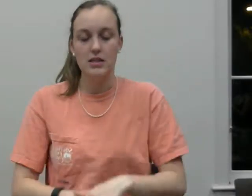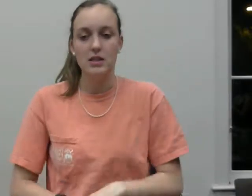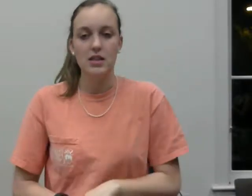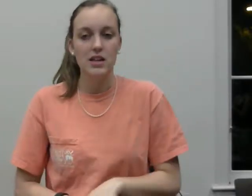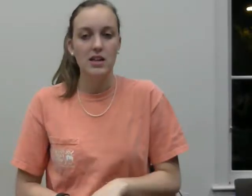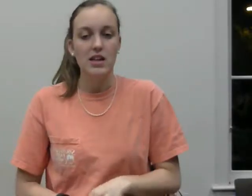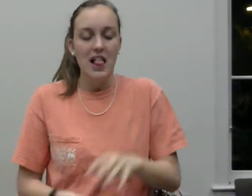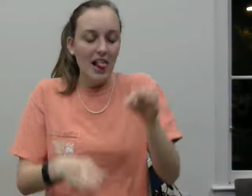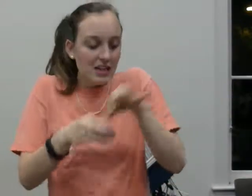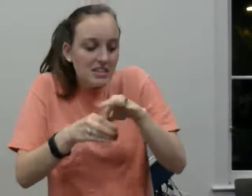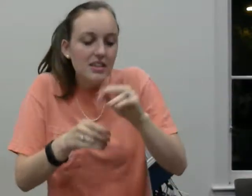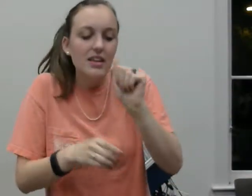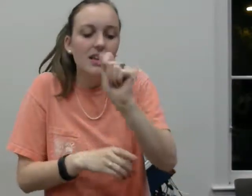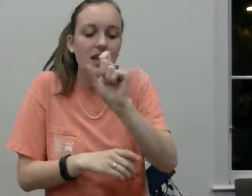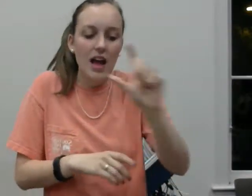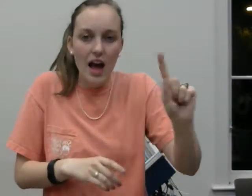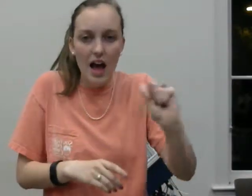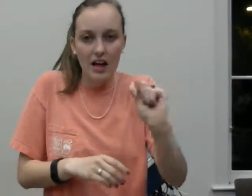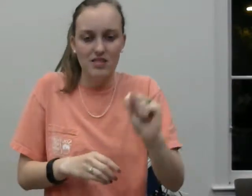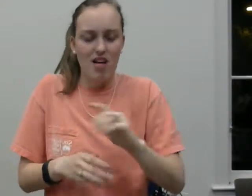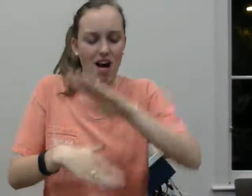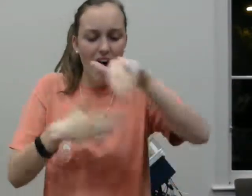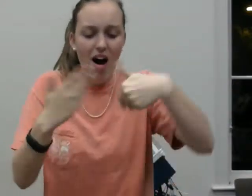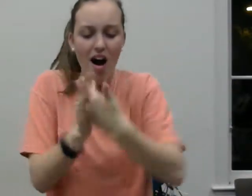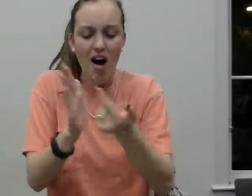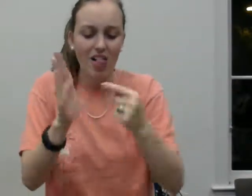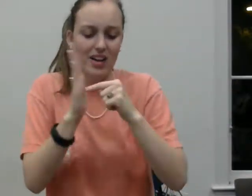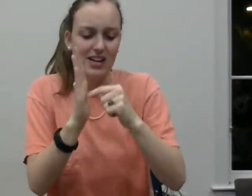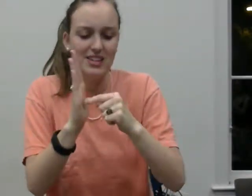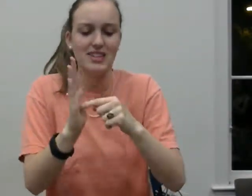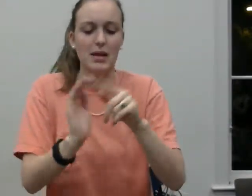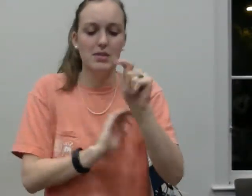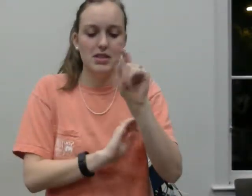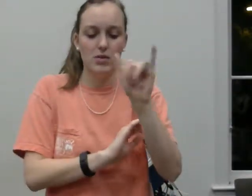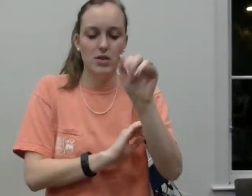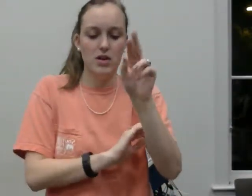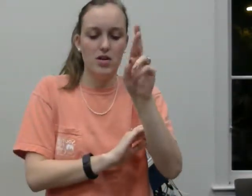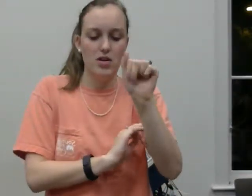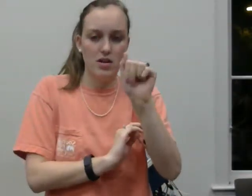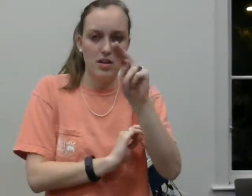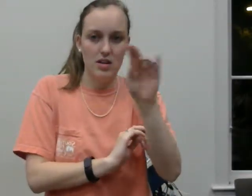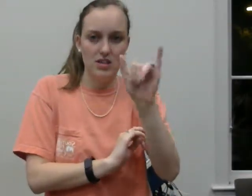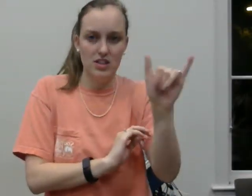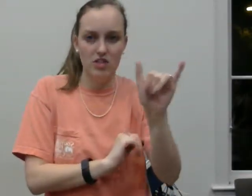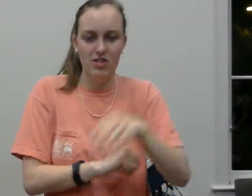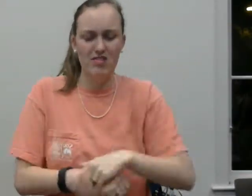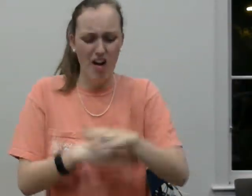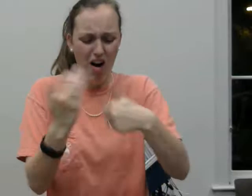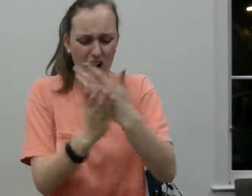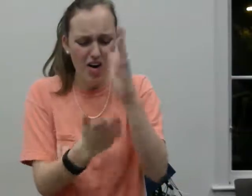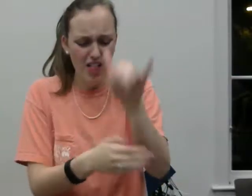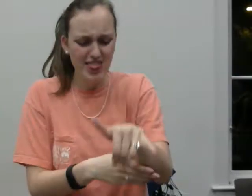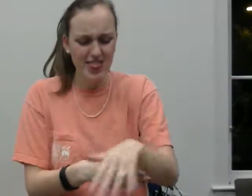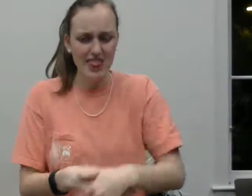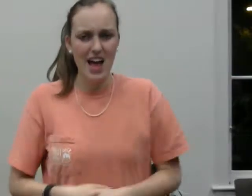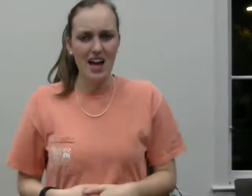Tea Act was an example of tyranny. They thought that the whole concept of no taxation without representation was an unjust use of power, an unfair use of power, and